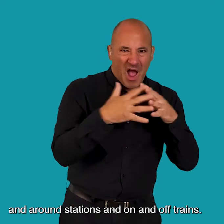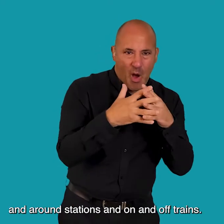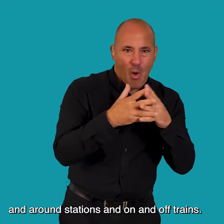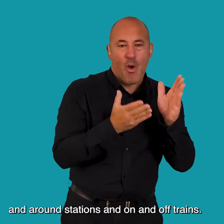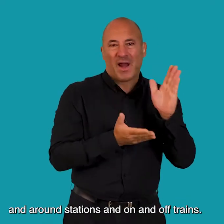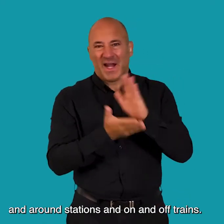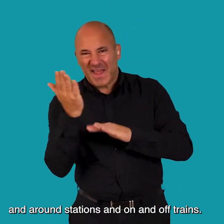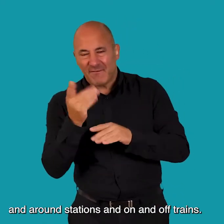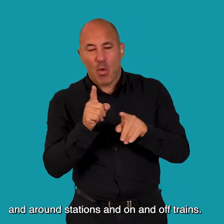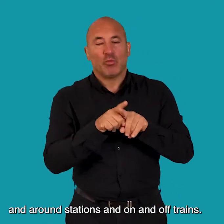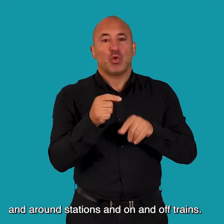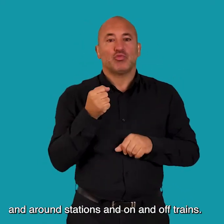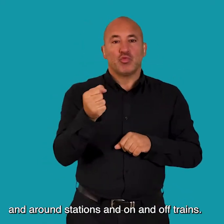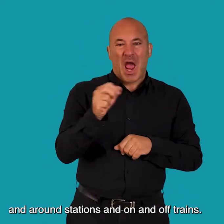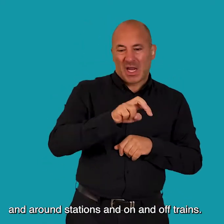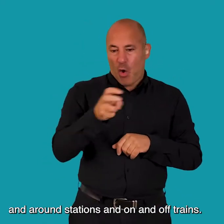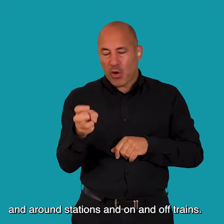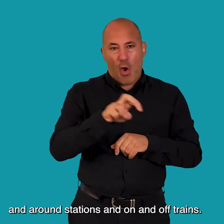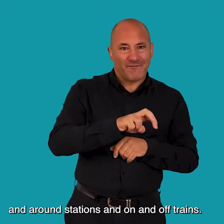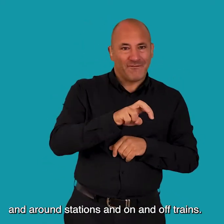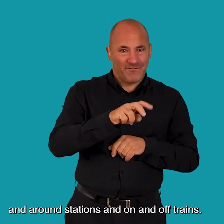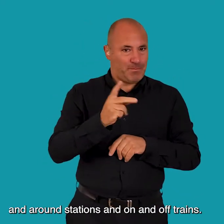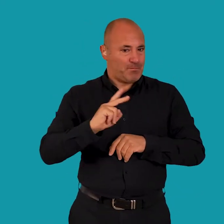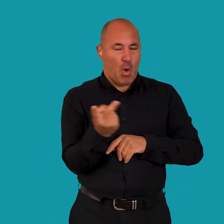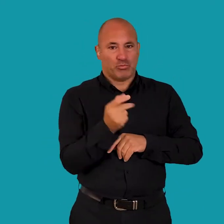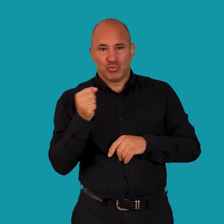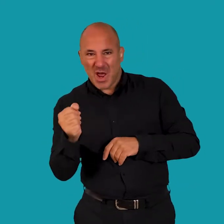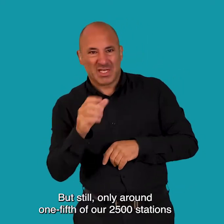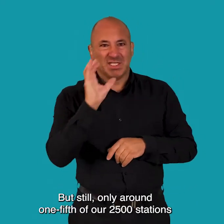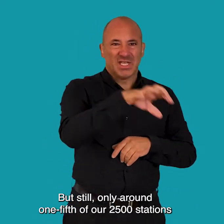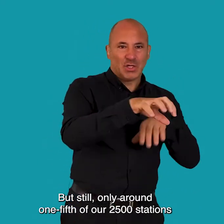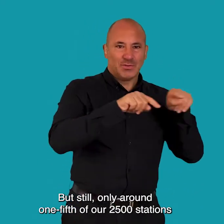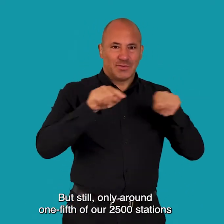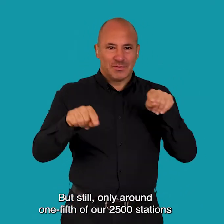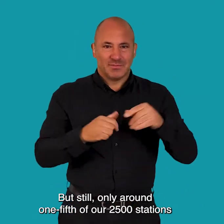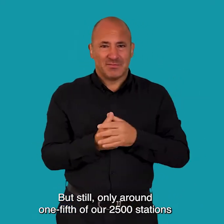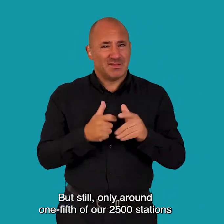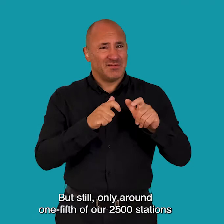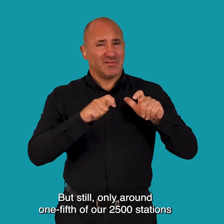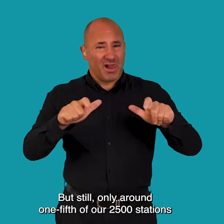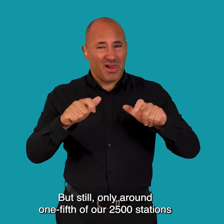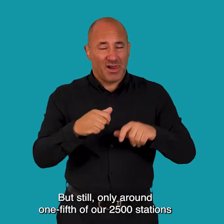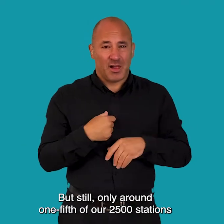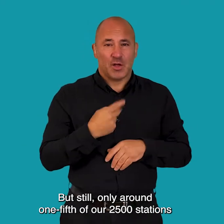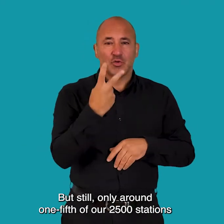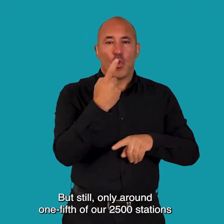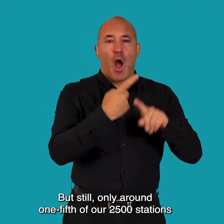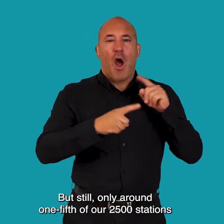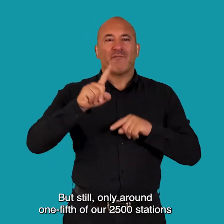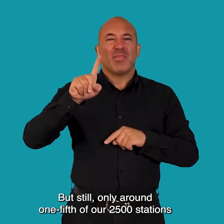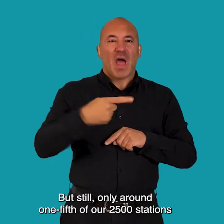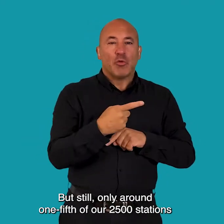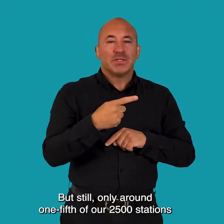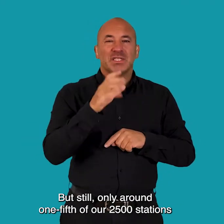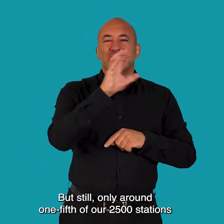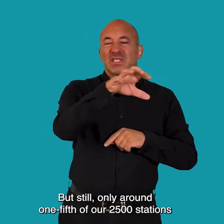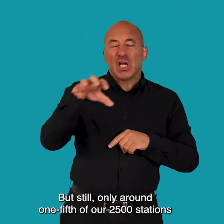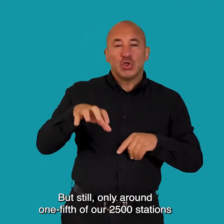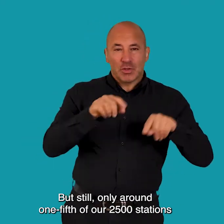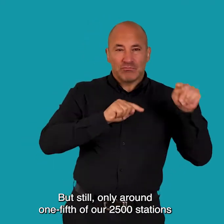around stations and on and off trains. But still, only around one-fifth of our 2,500 stations